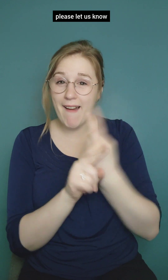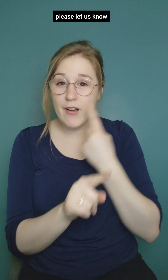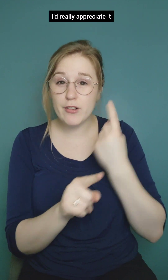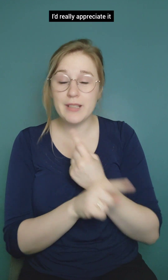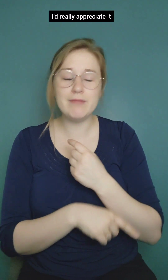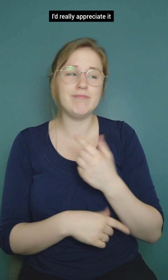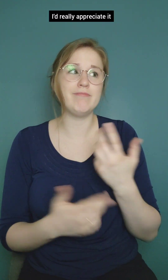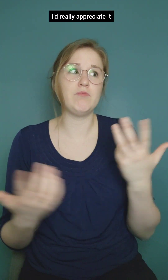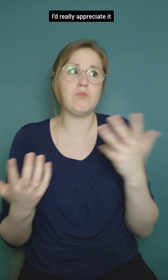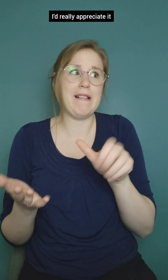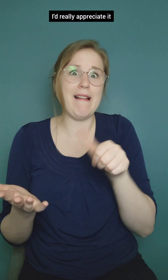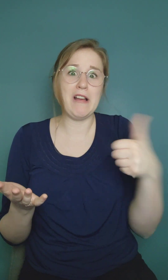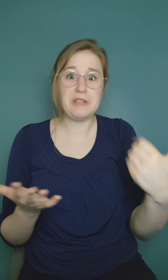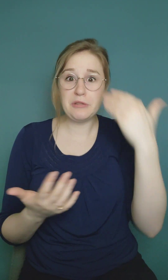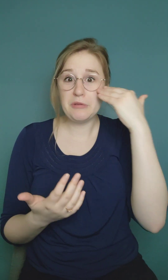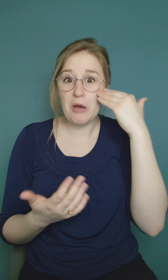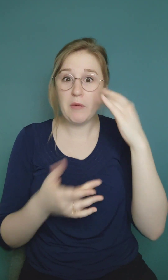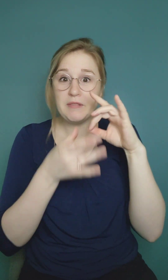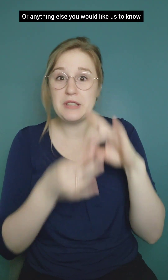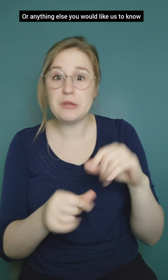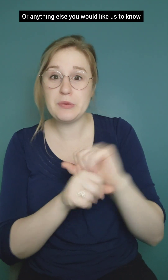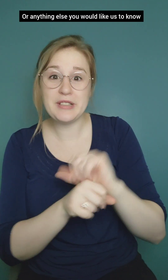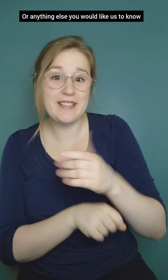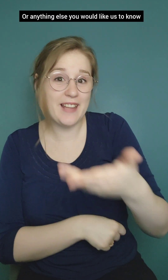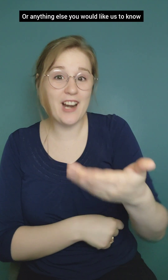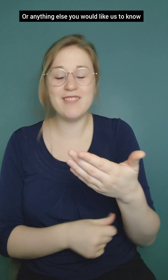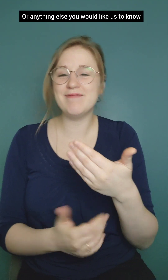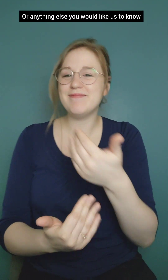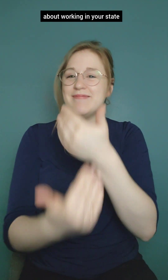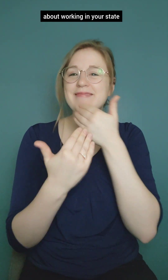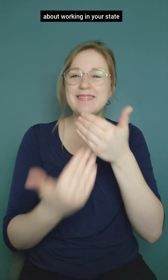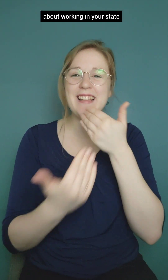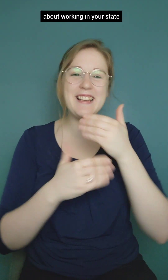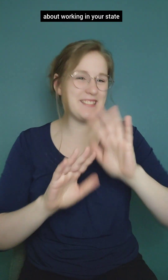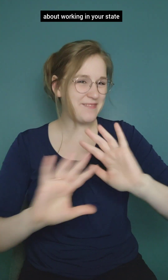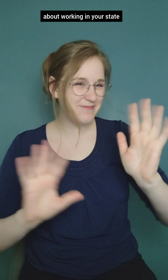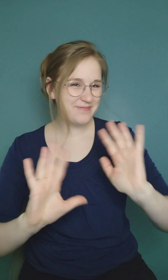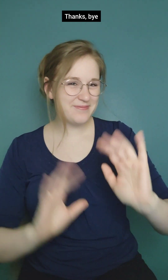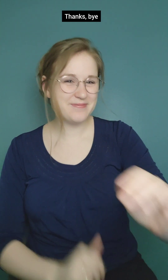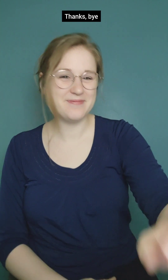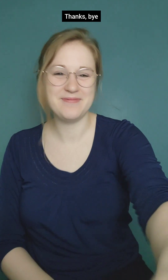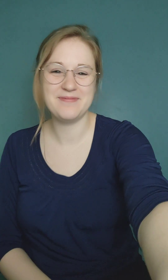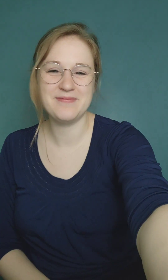I'd really appreciate it. Or anything else you would like us to know about working in your state. Thanks. Bye.